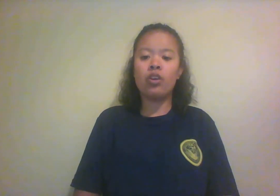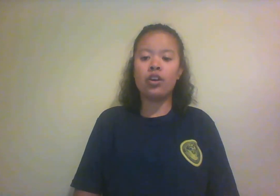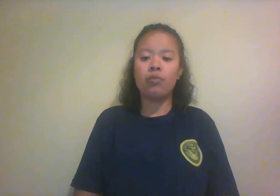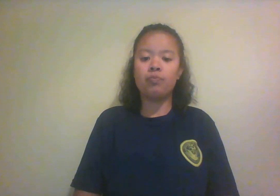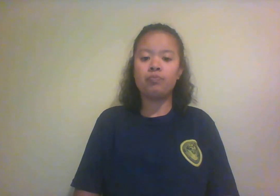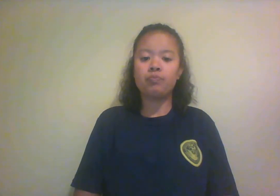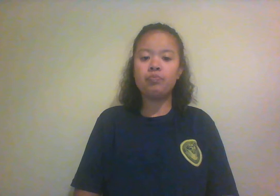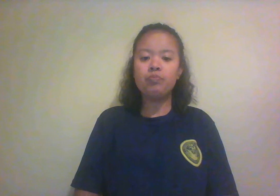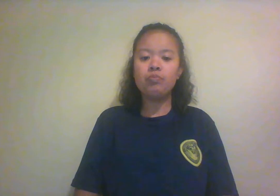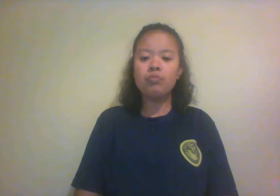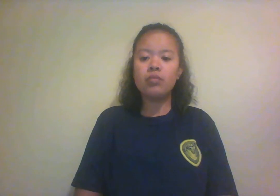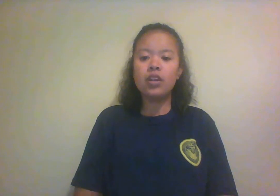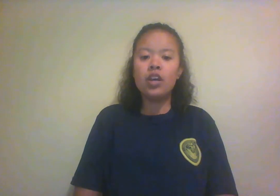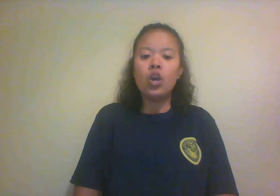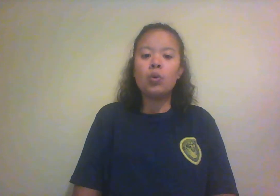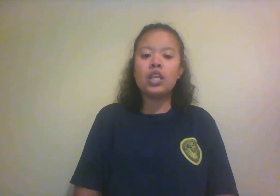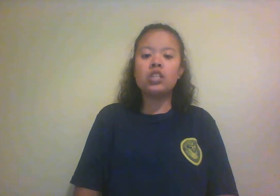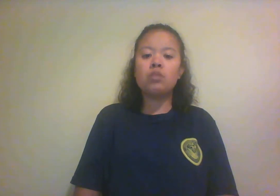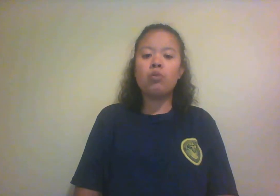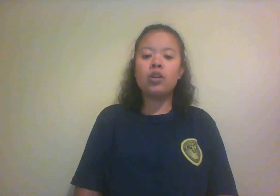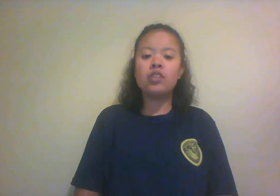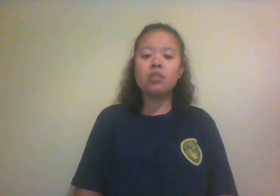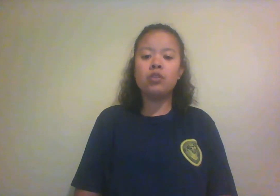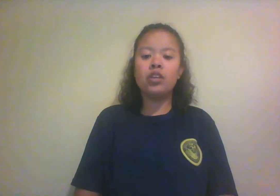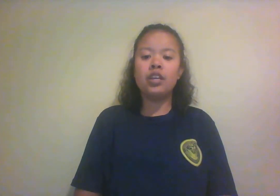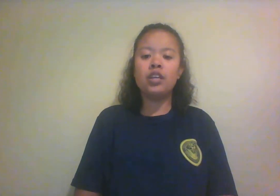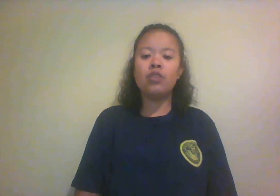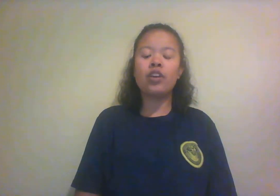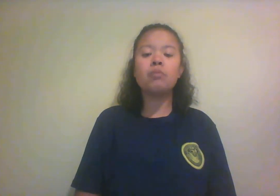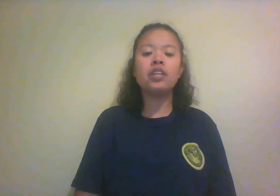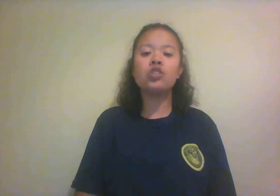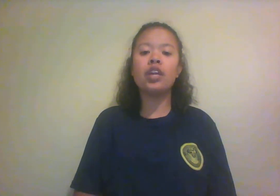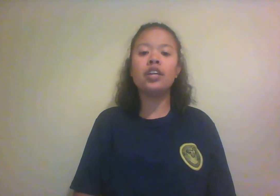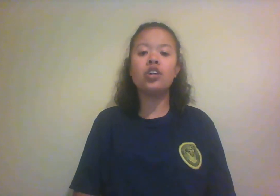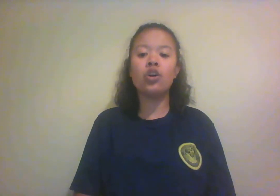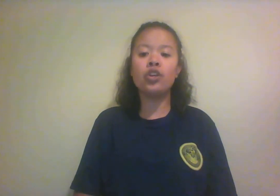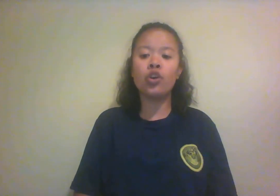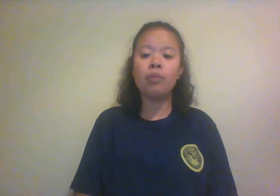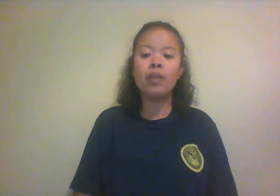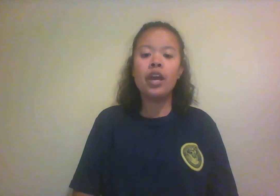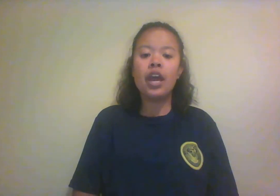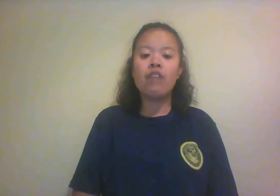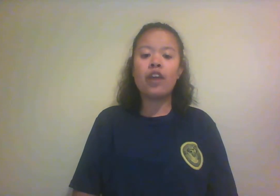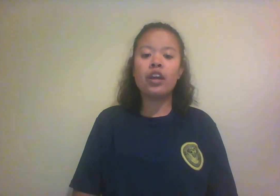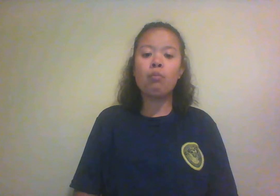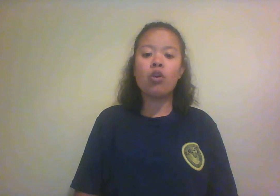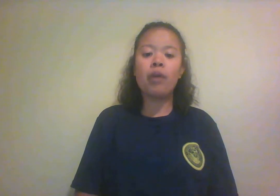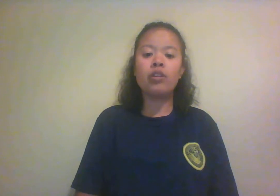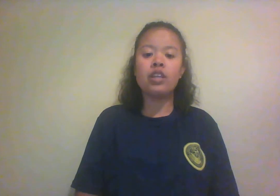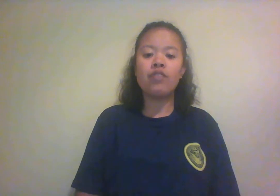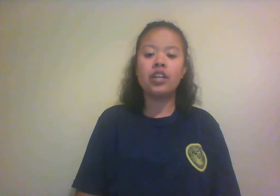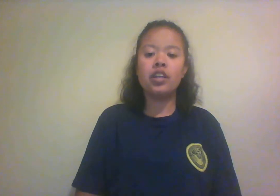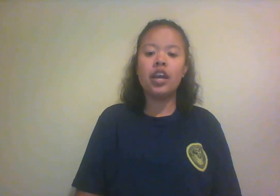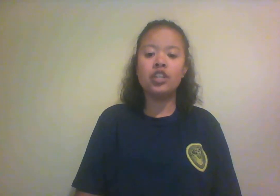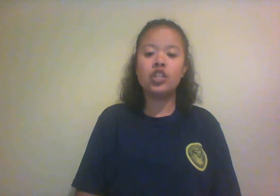hear. With the support of his community, he raised money so that he could go to Europe and find out more about deaf